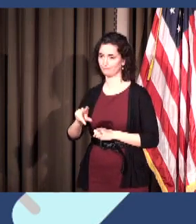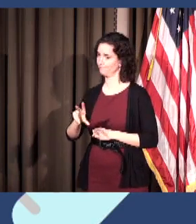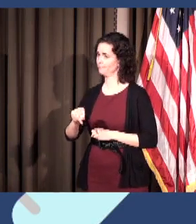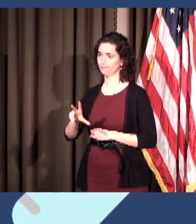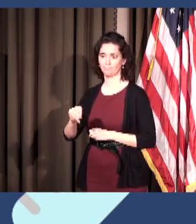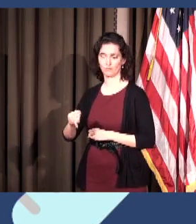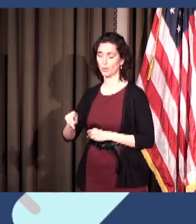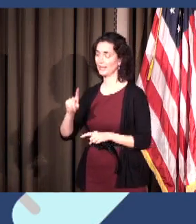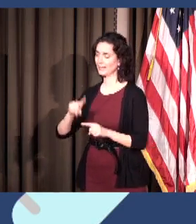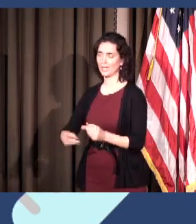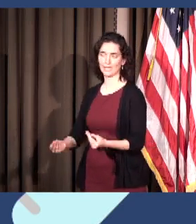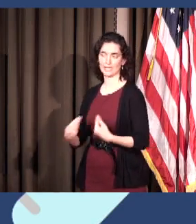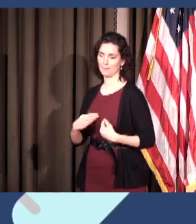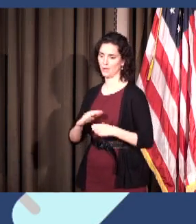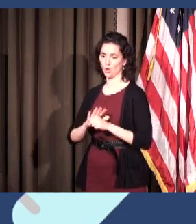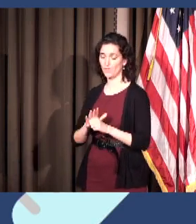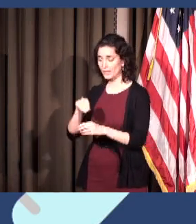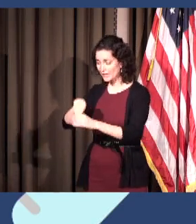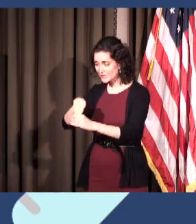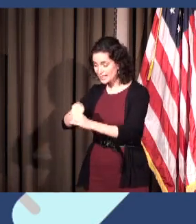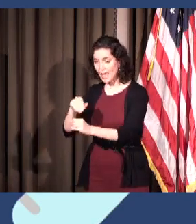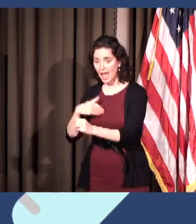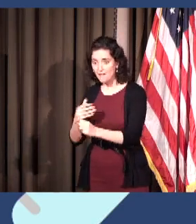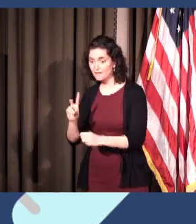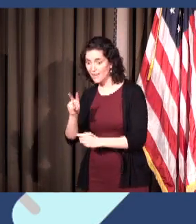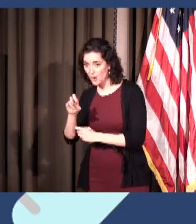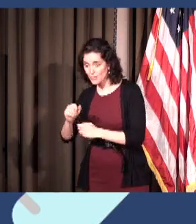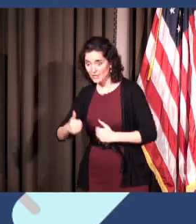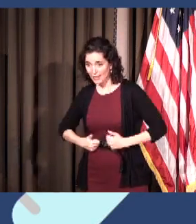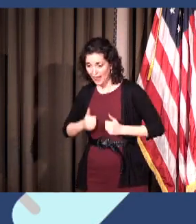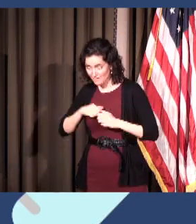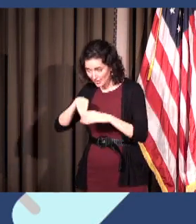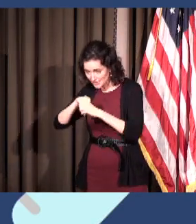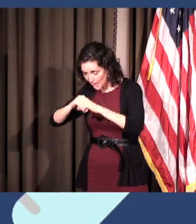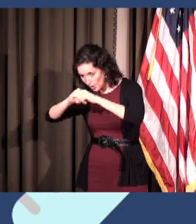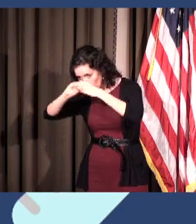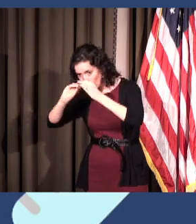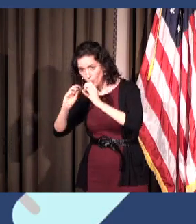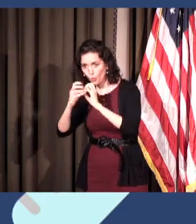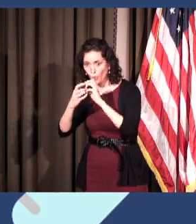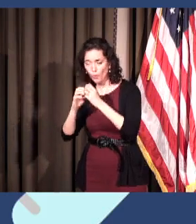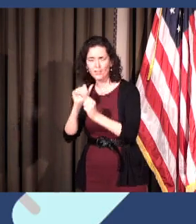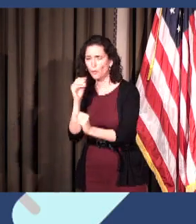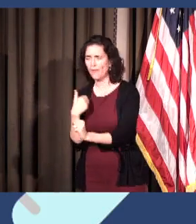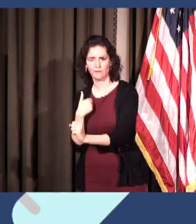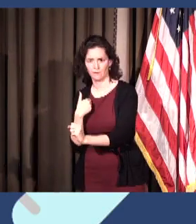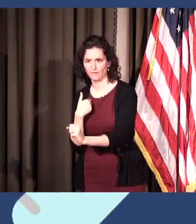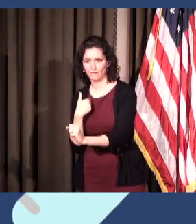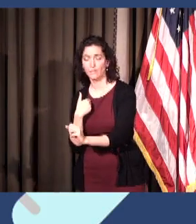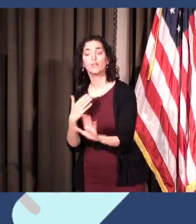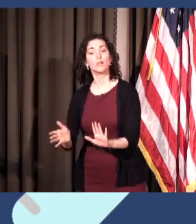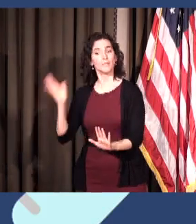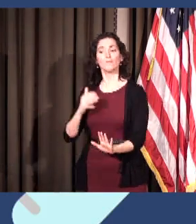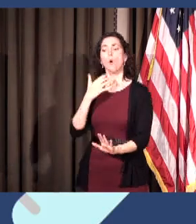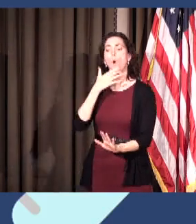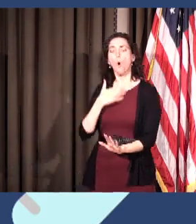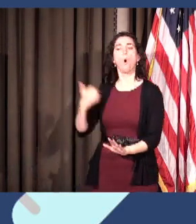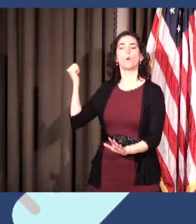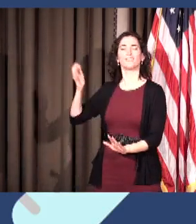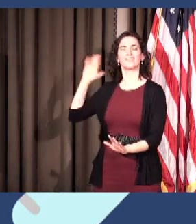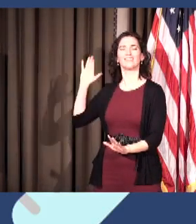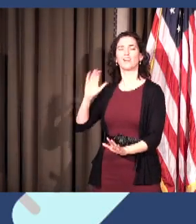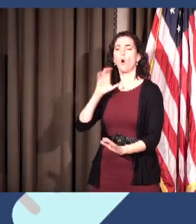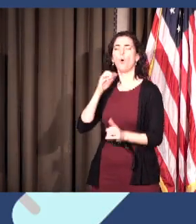COVID. There is no live virus involved in it at all. Some older types of vaccines used a virus as a